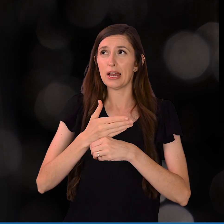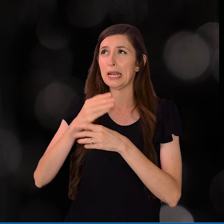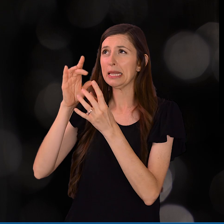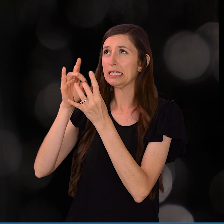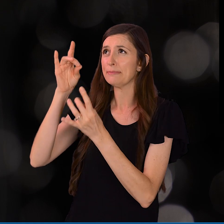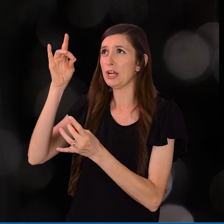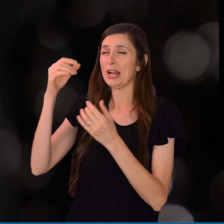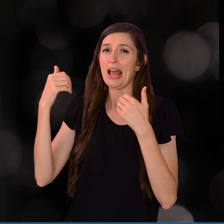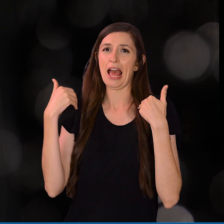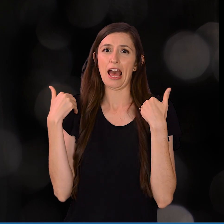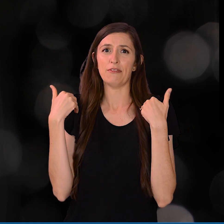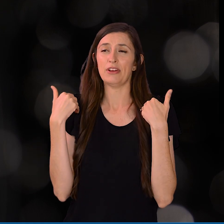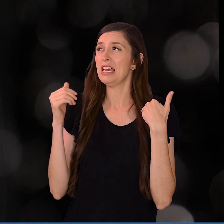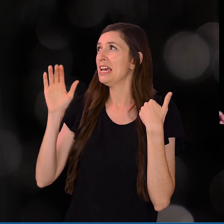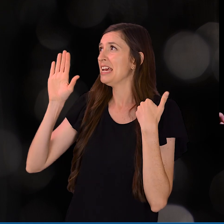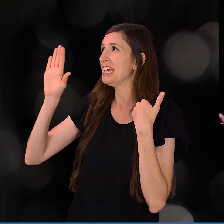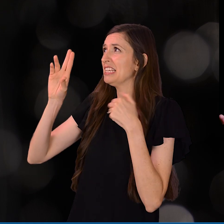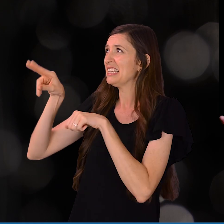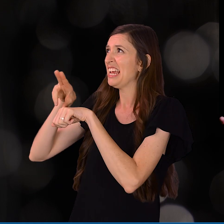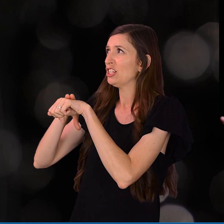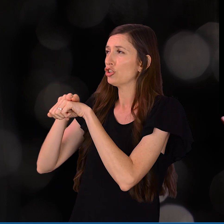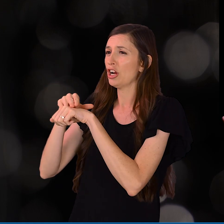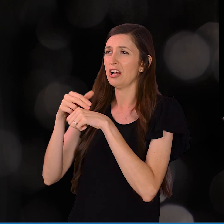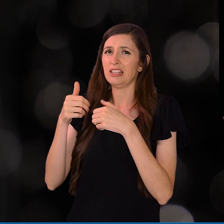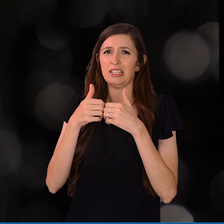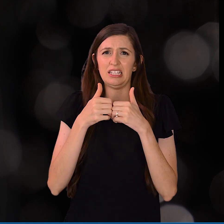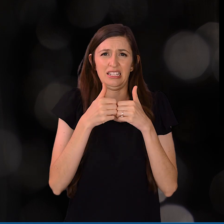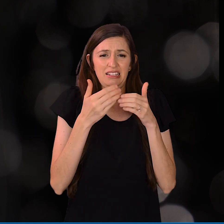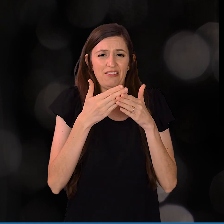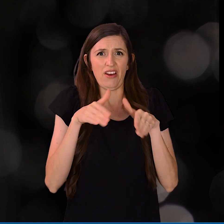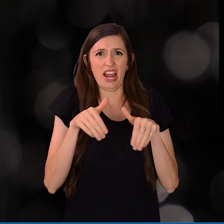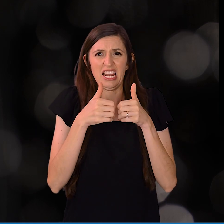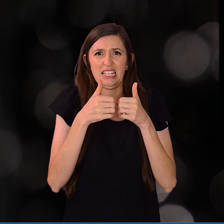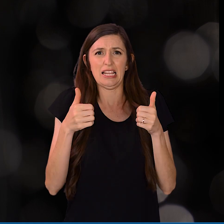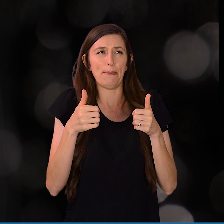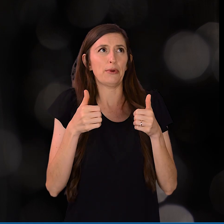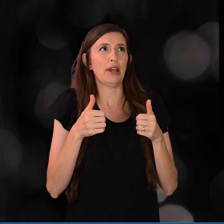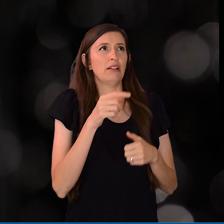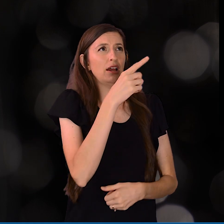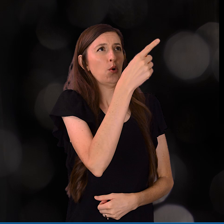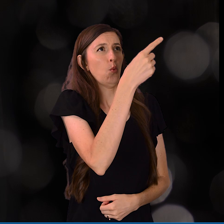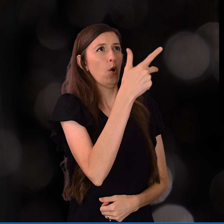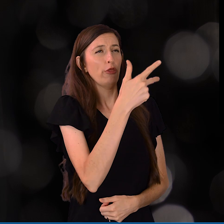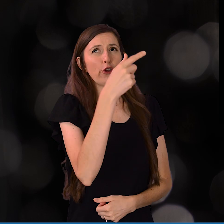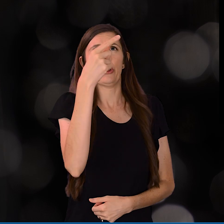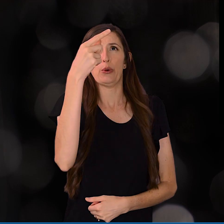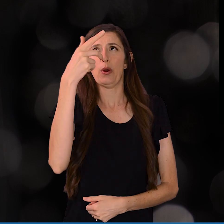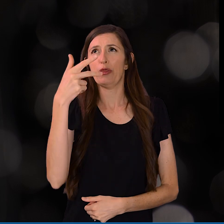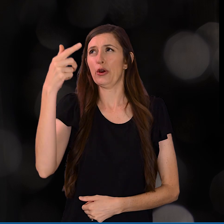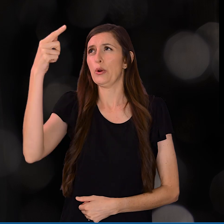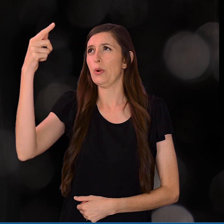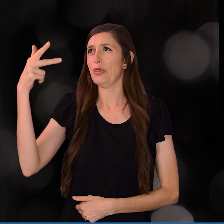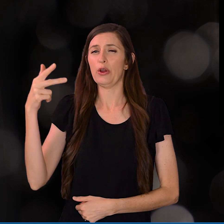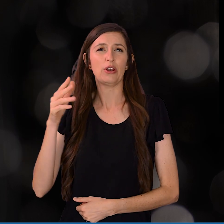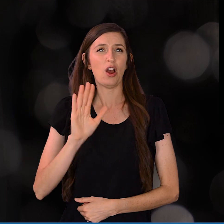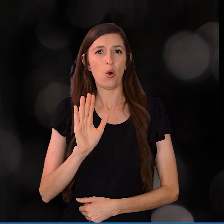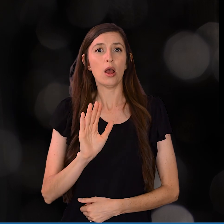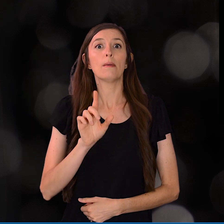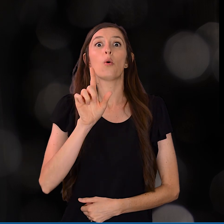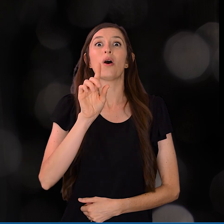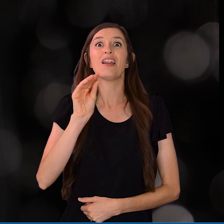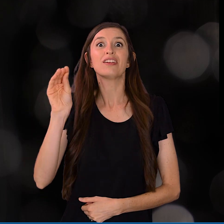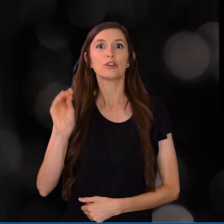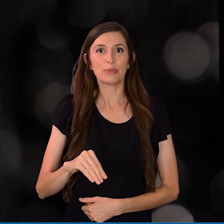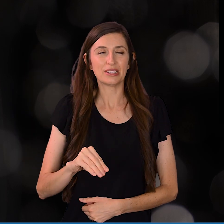don't possess merely 1/3 of the divine nature, but rather the whole divine nature is possessed by the Father, the